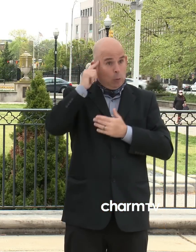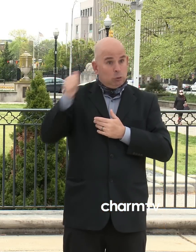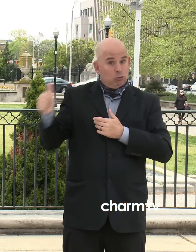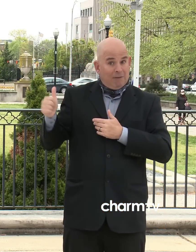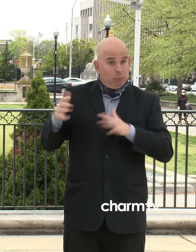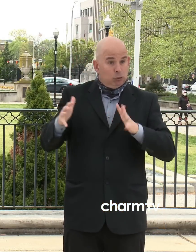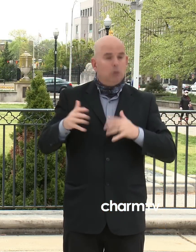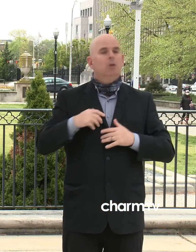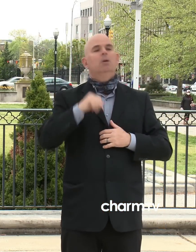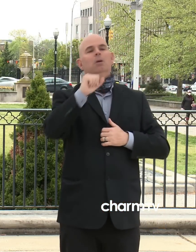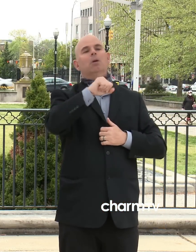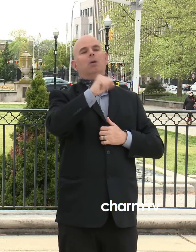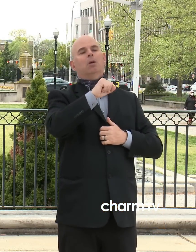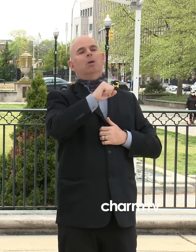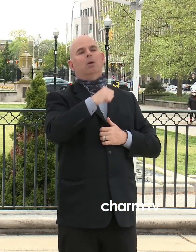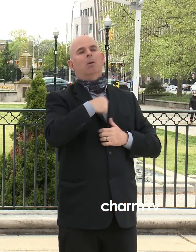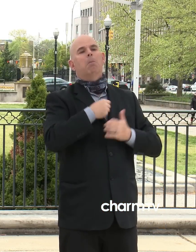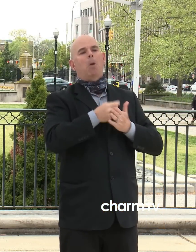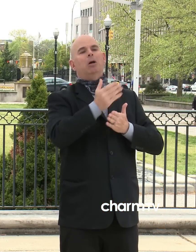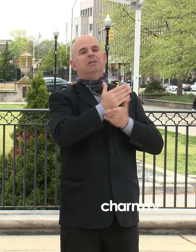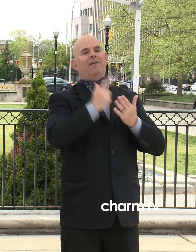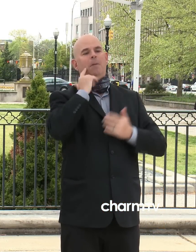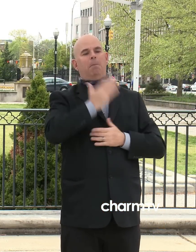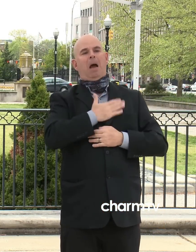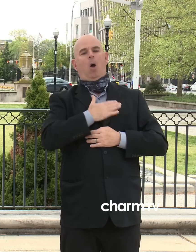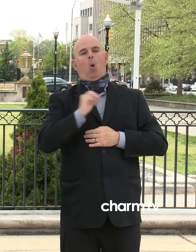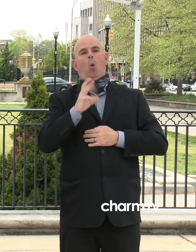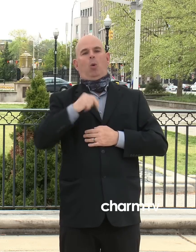community-based testing sites. All right, thank you,